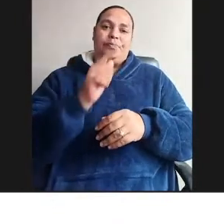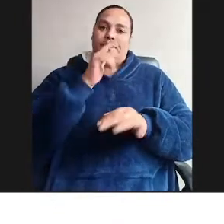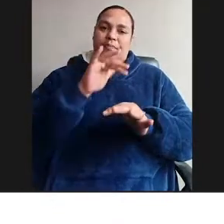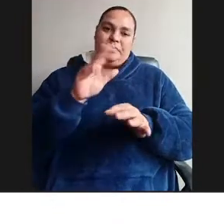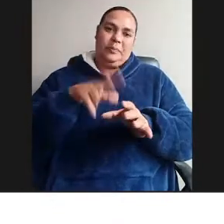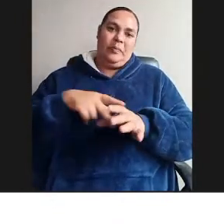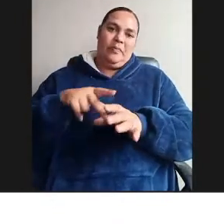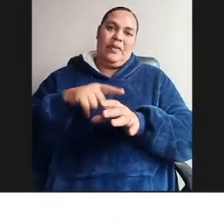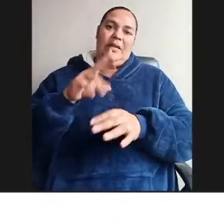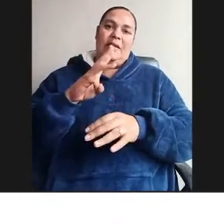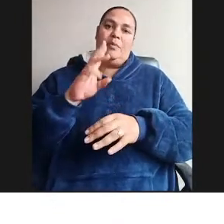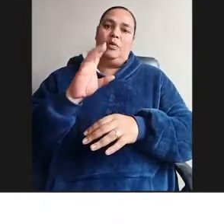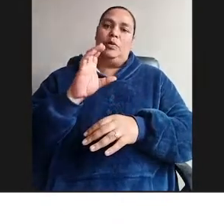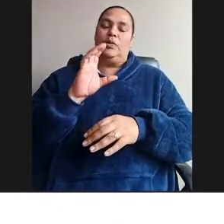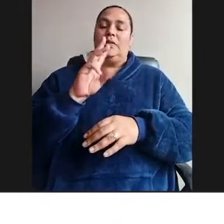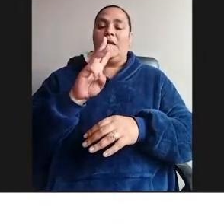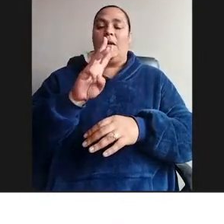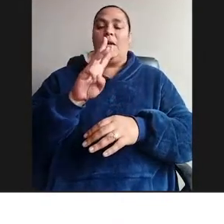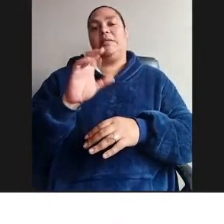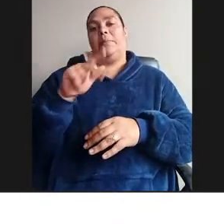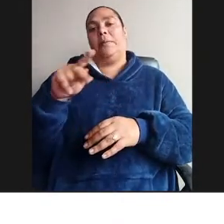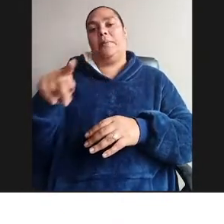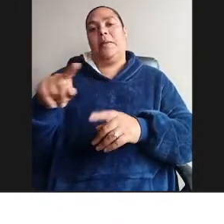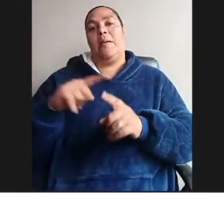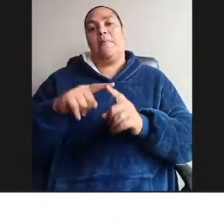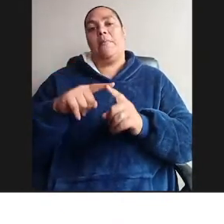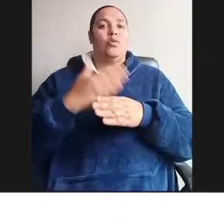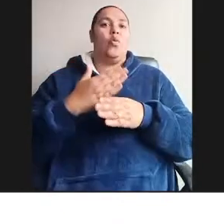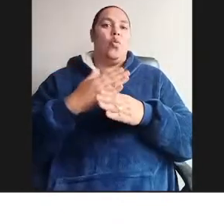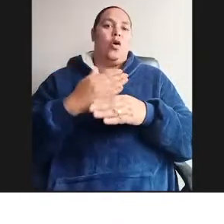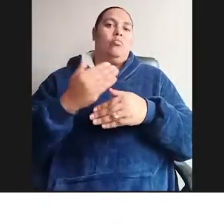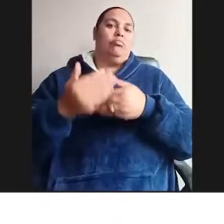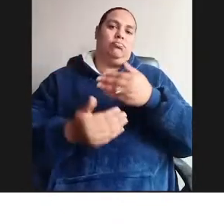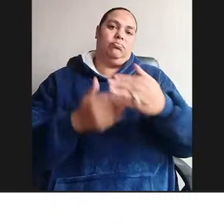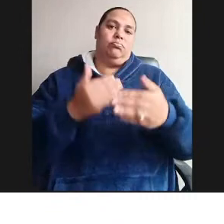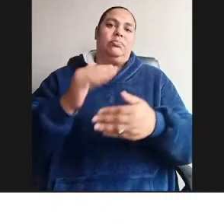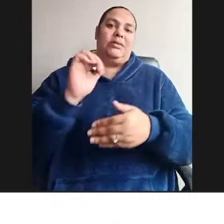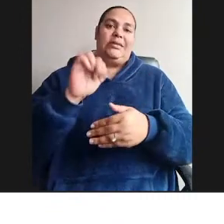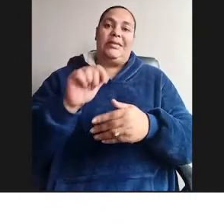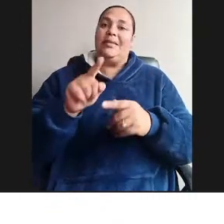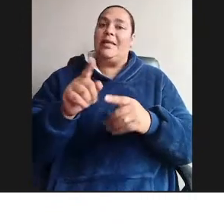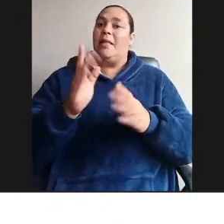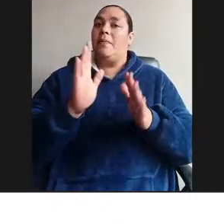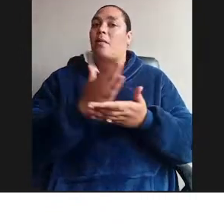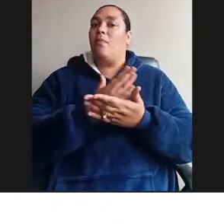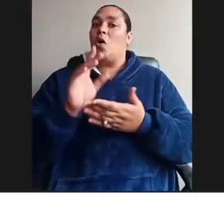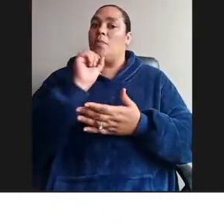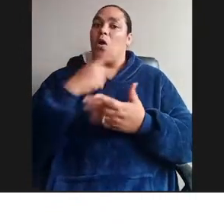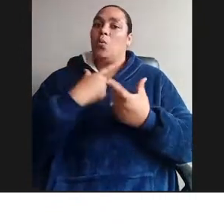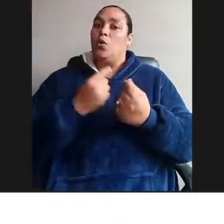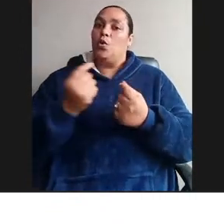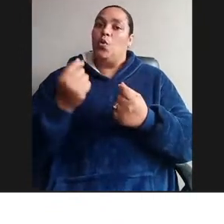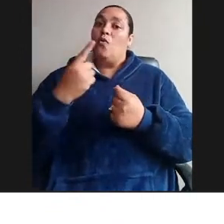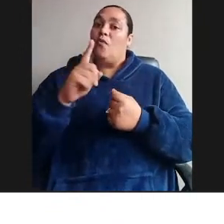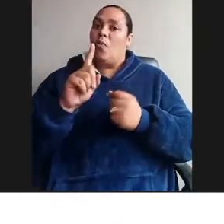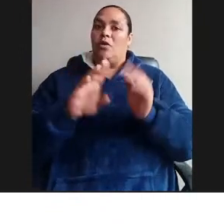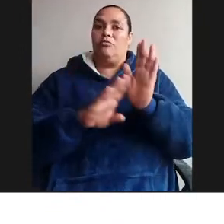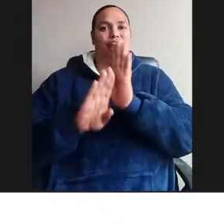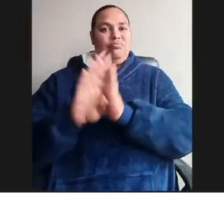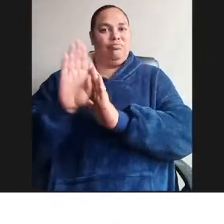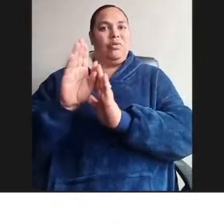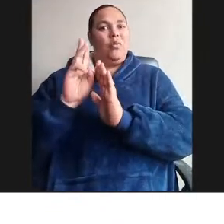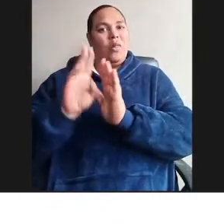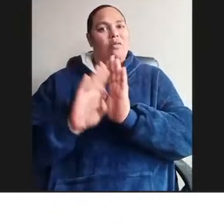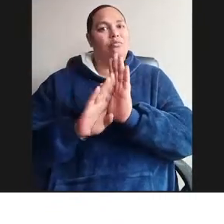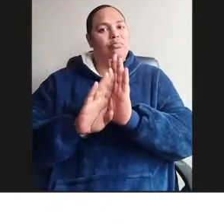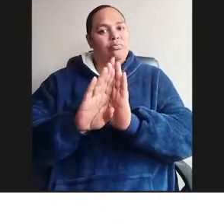WCPP. So it's a work in progress. This is just part of what we do to improve, and we'll keep on improving to